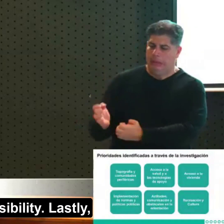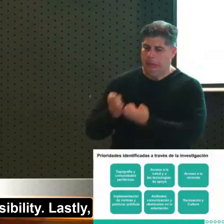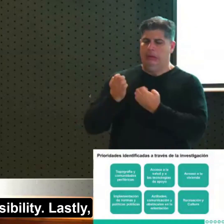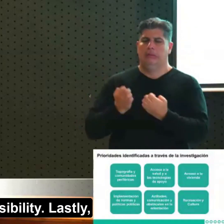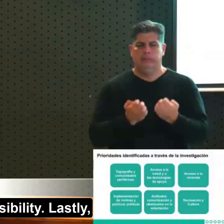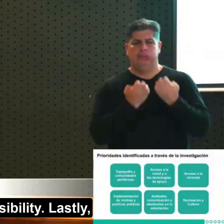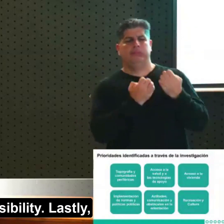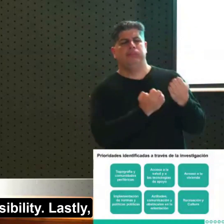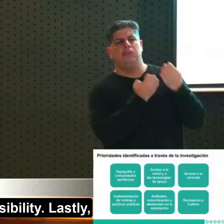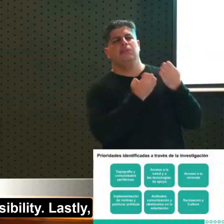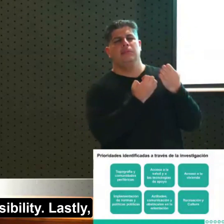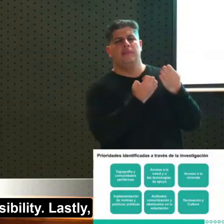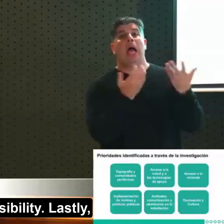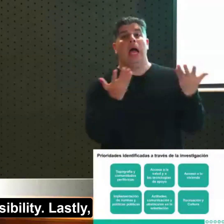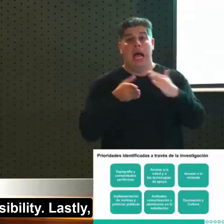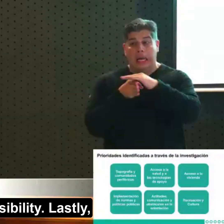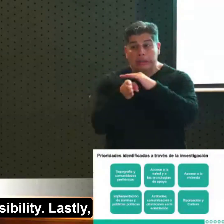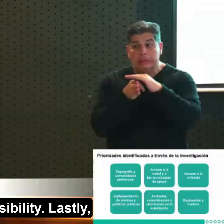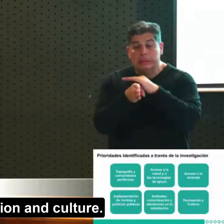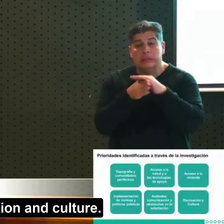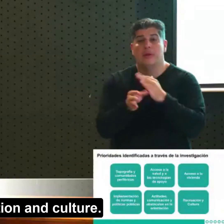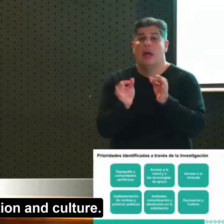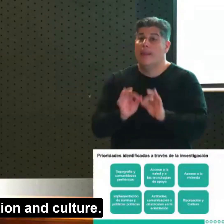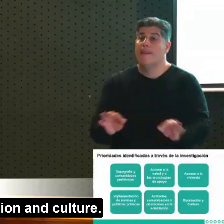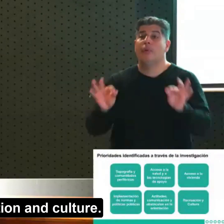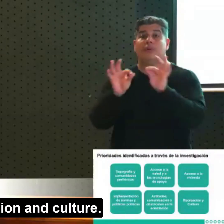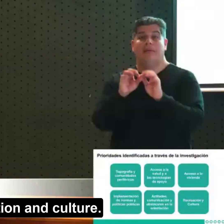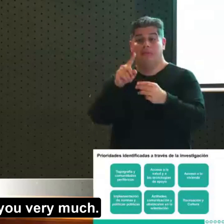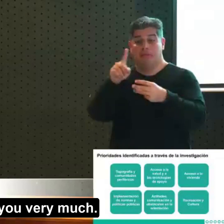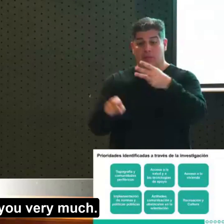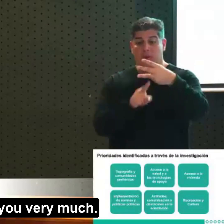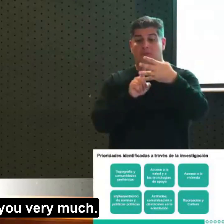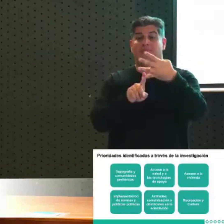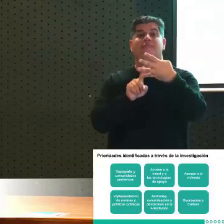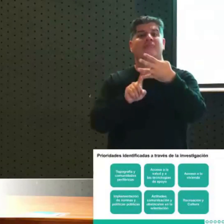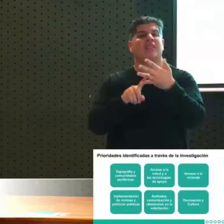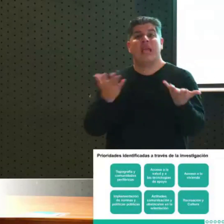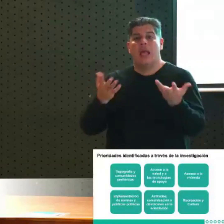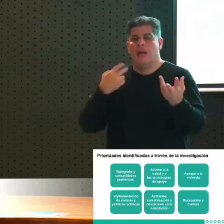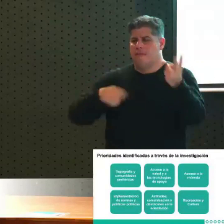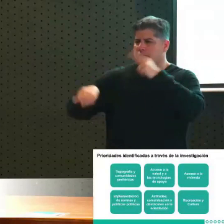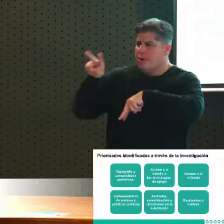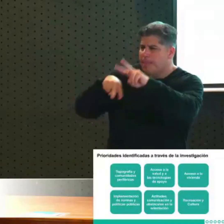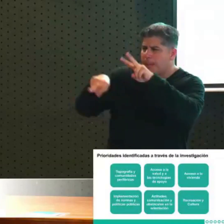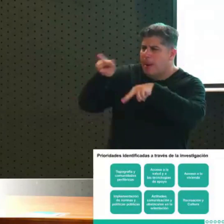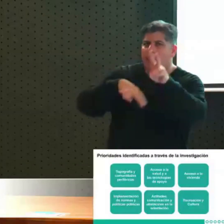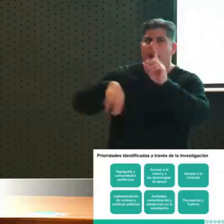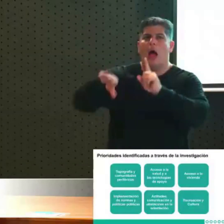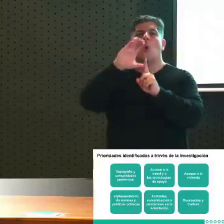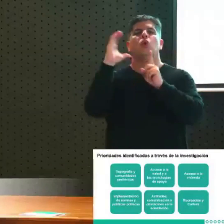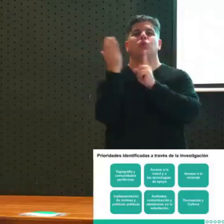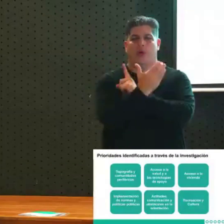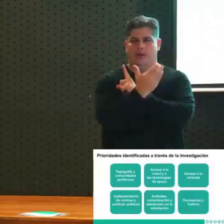about accessibility. Lastly, recreation and culture. Thank you very much.